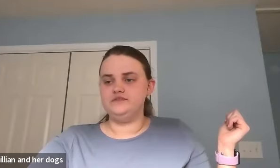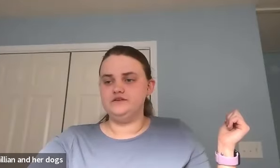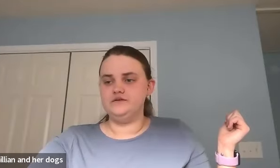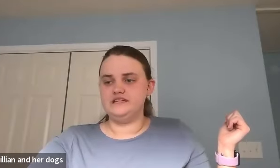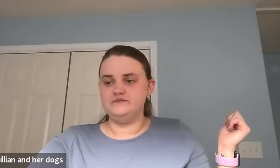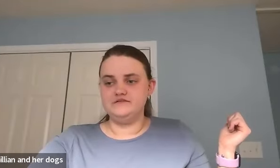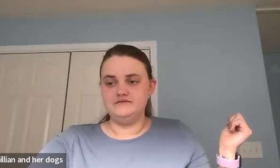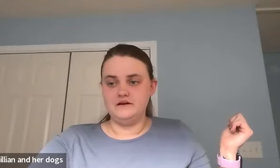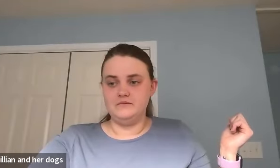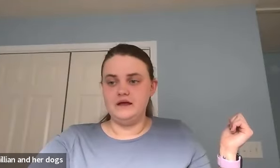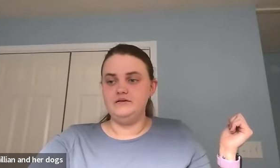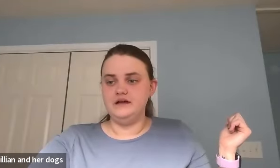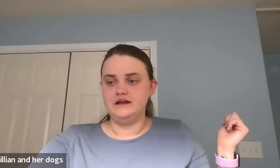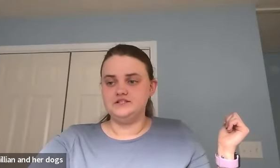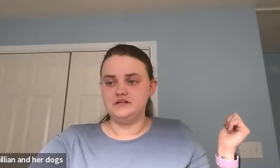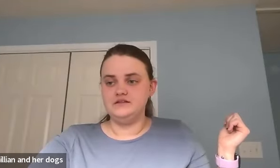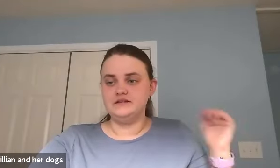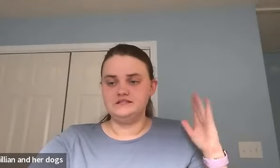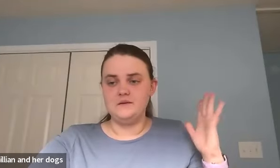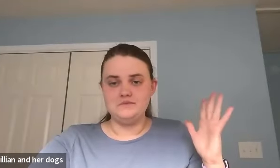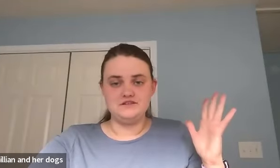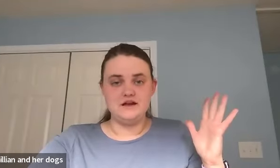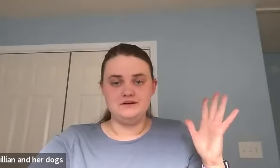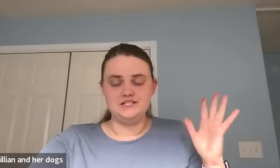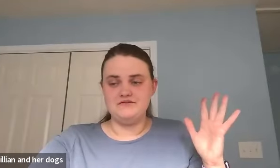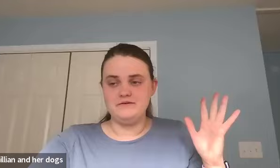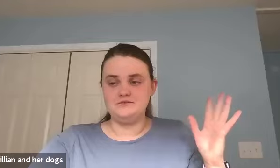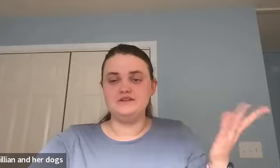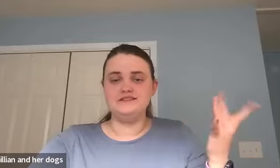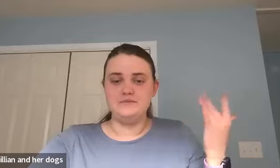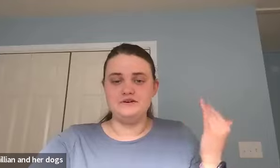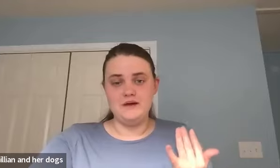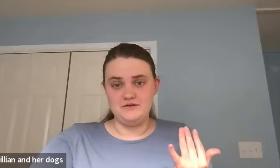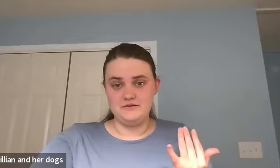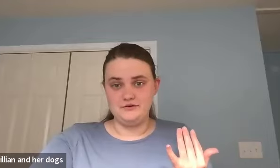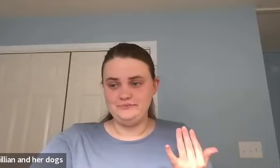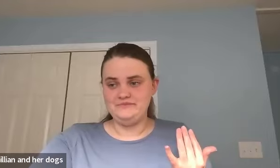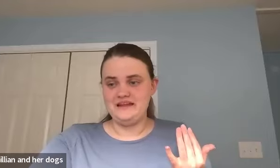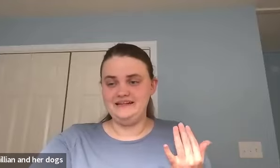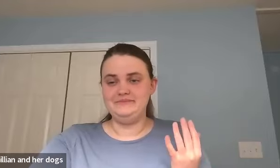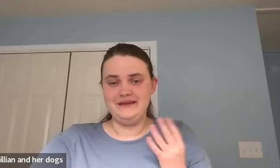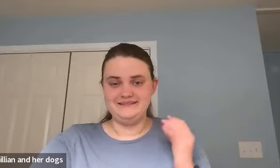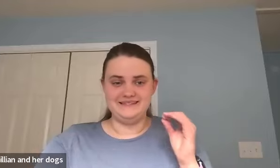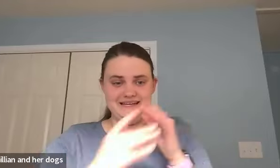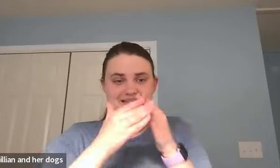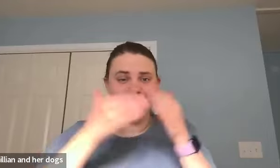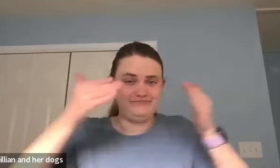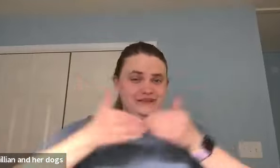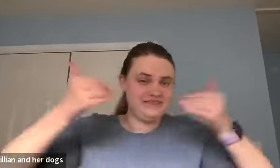So the types of, well, actually, let's stop. I'm sorry. I know I just gave you all vegetable. Let's stop and go back on the fruit. I need to paste this. I need to split this